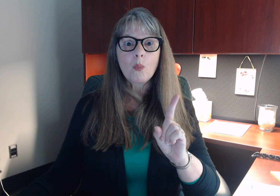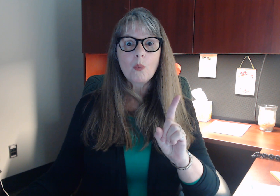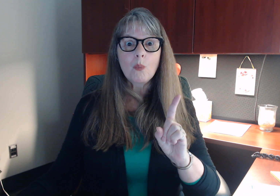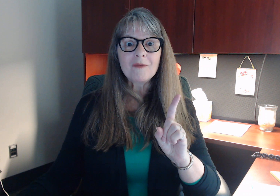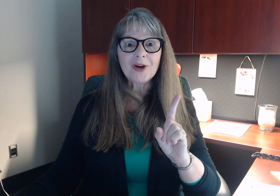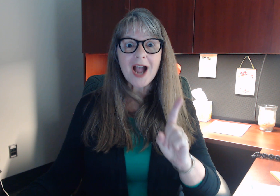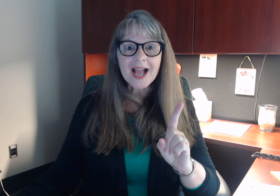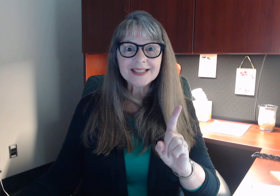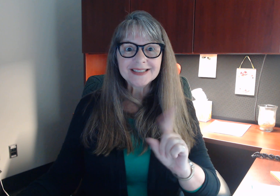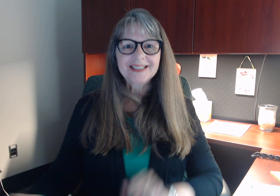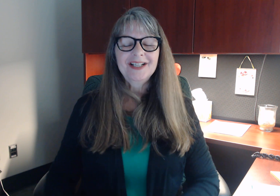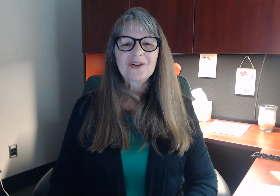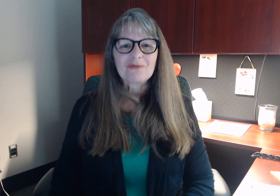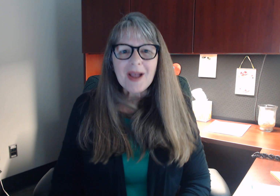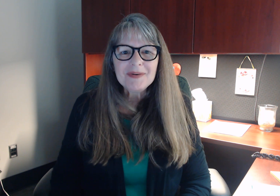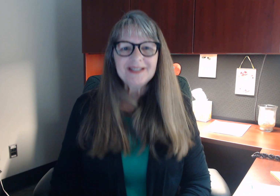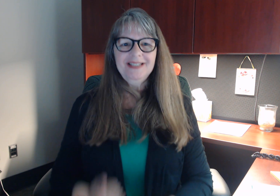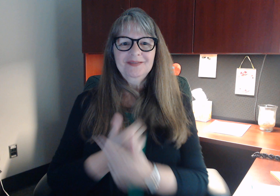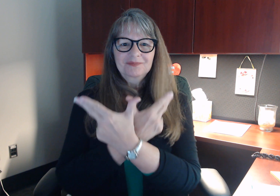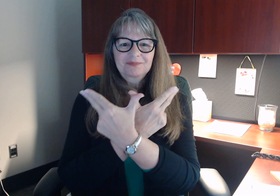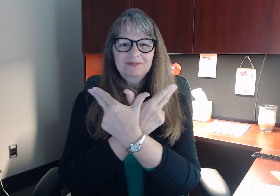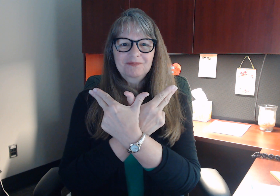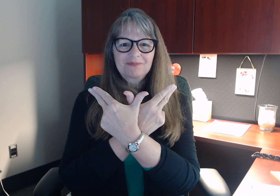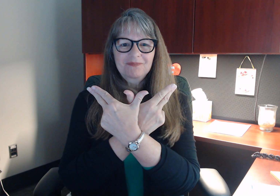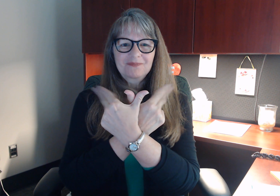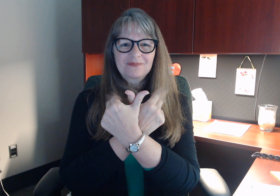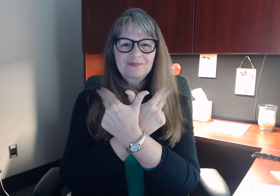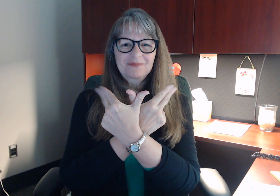I forgot. Rabbit.